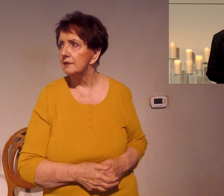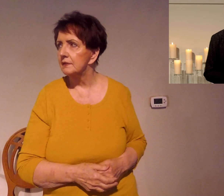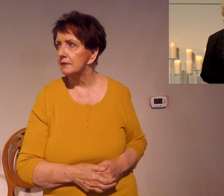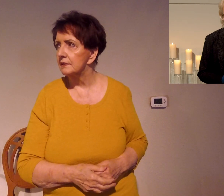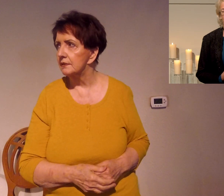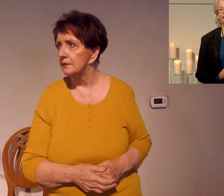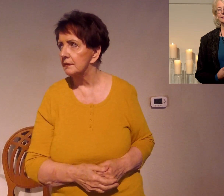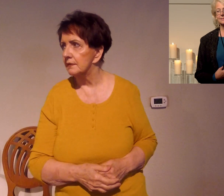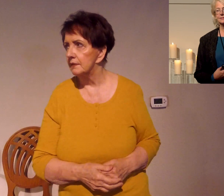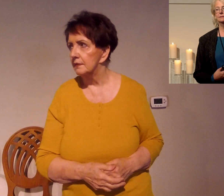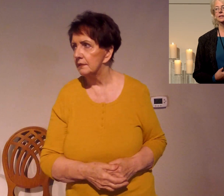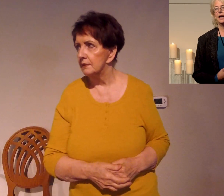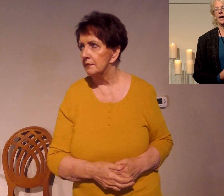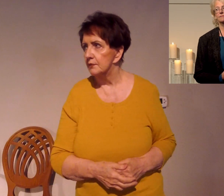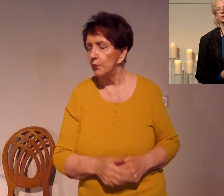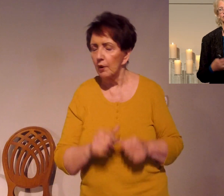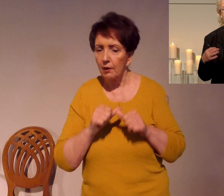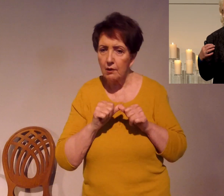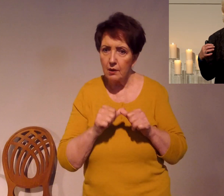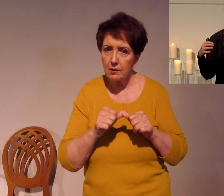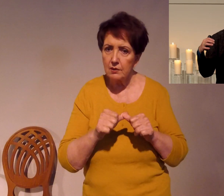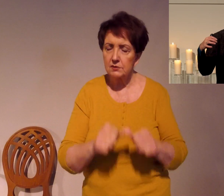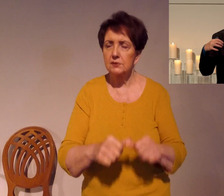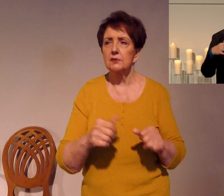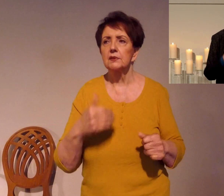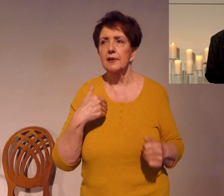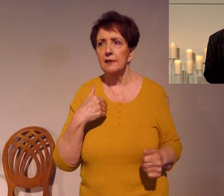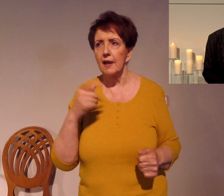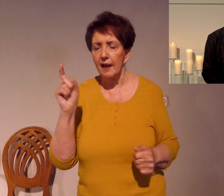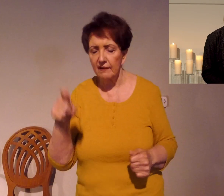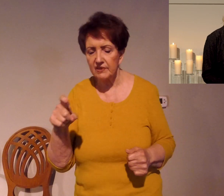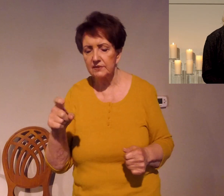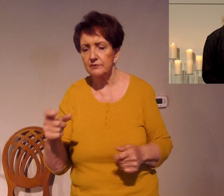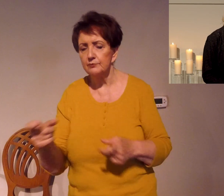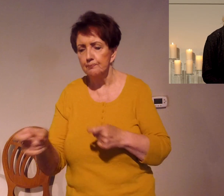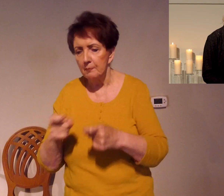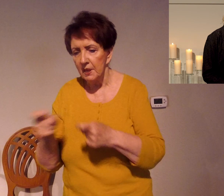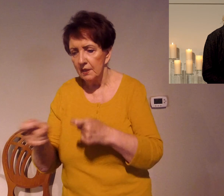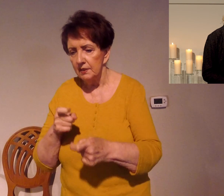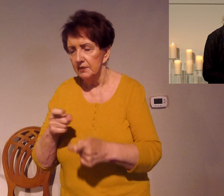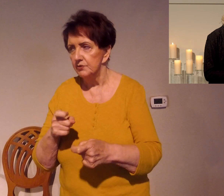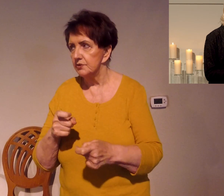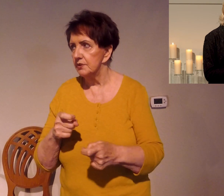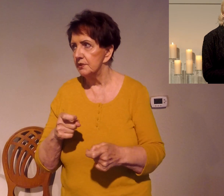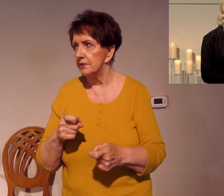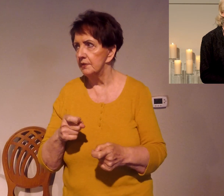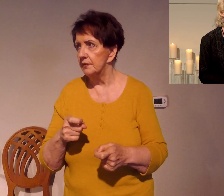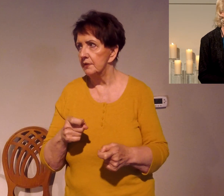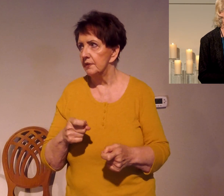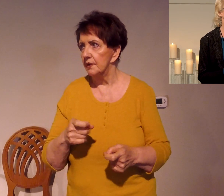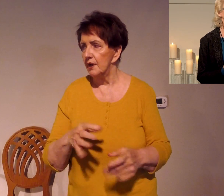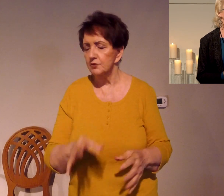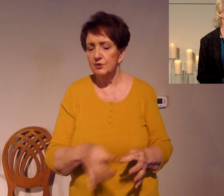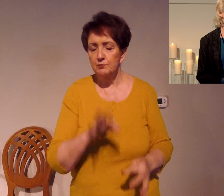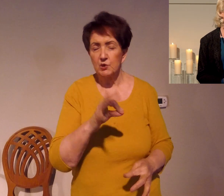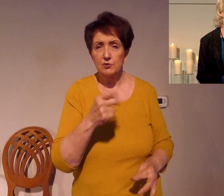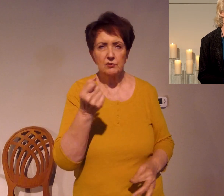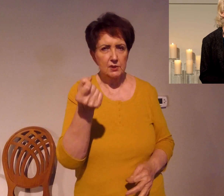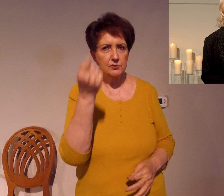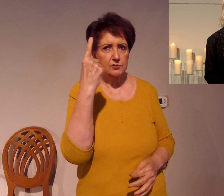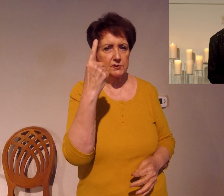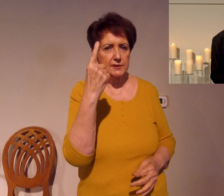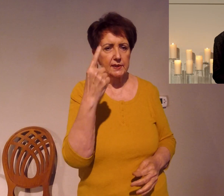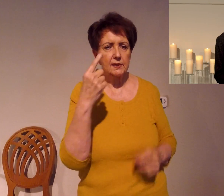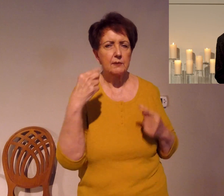without question, constantly having to manage our spiritual understanding